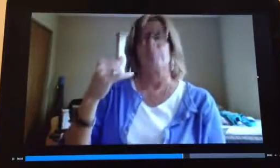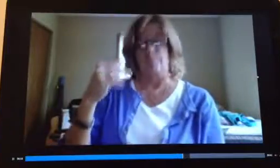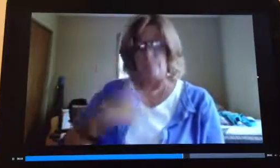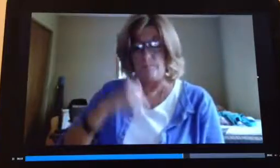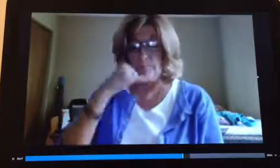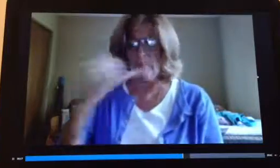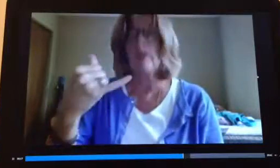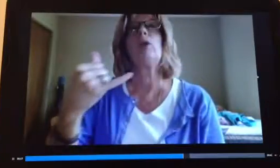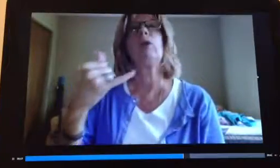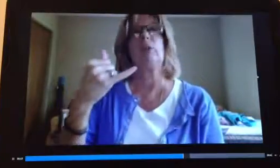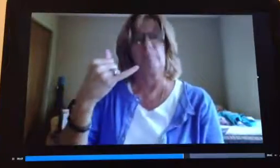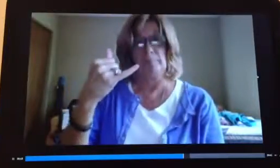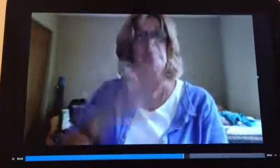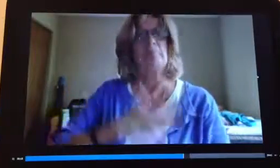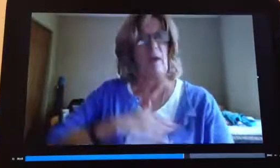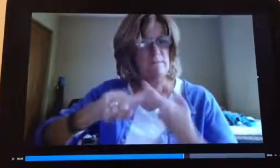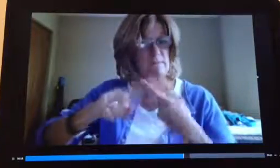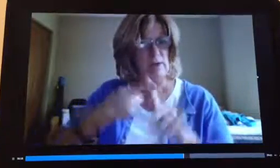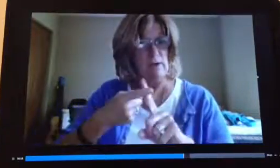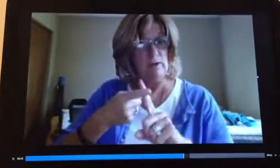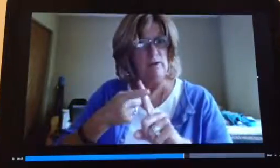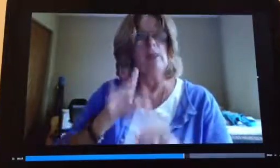So I decided to call them, and